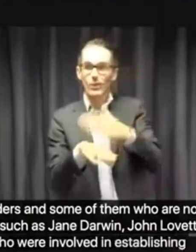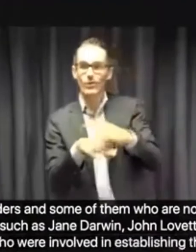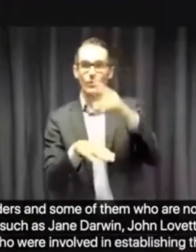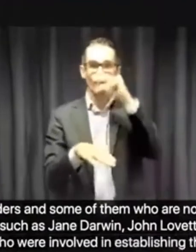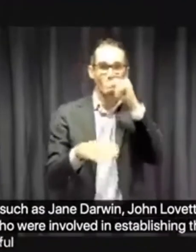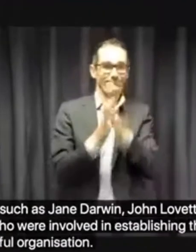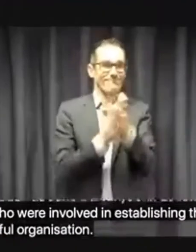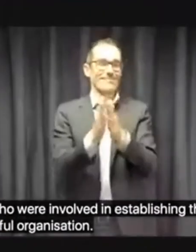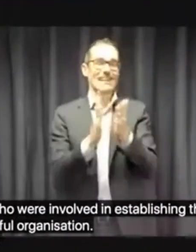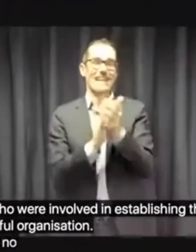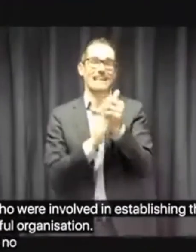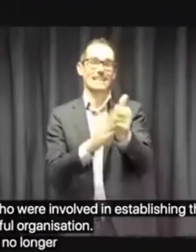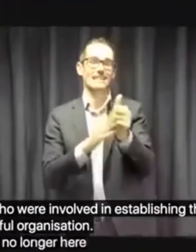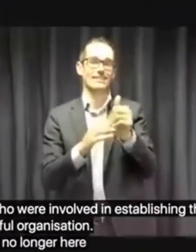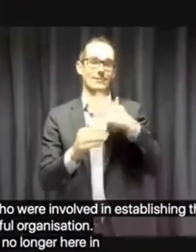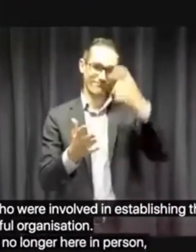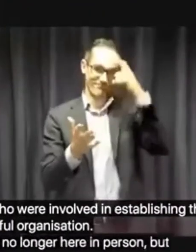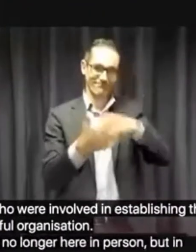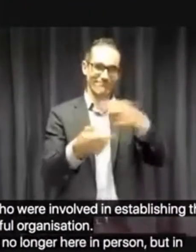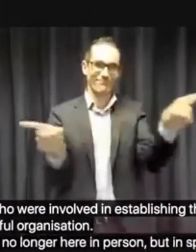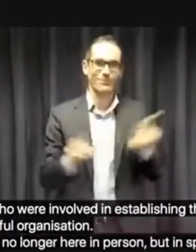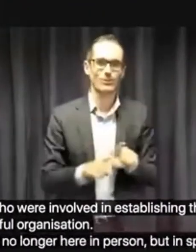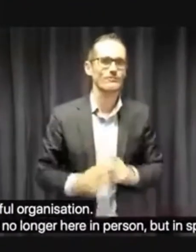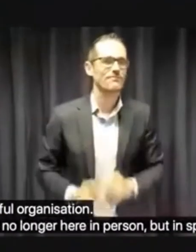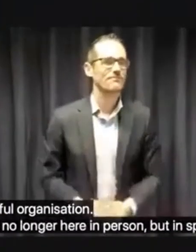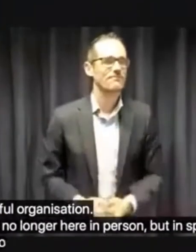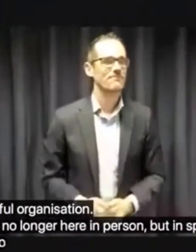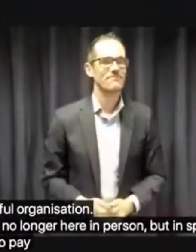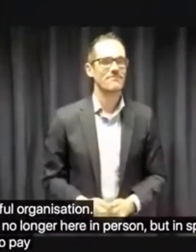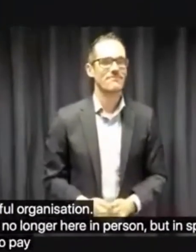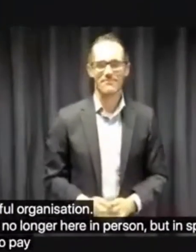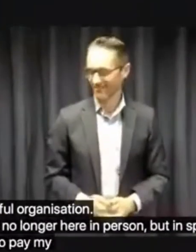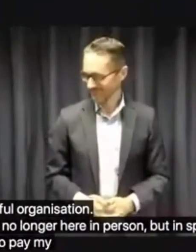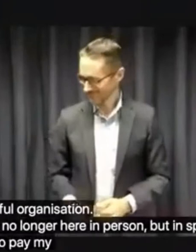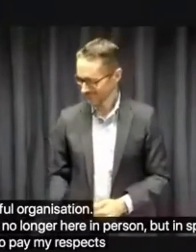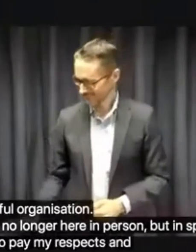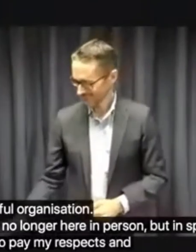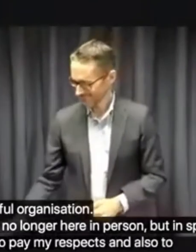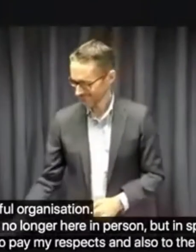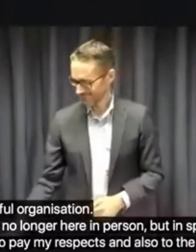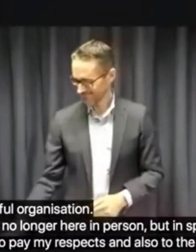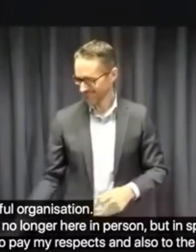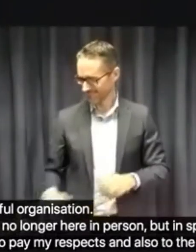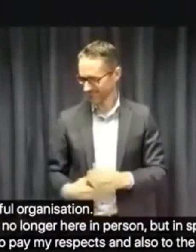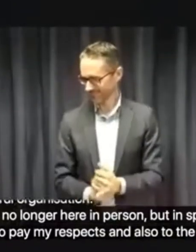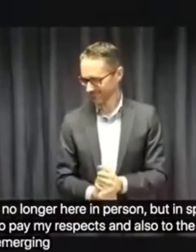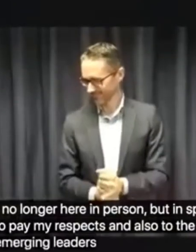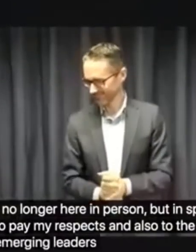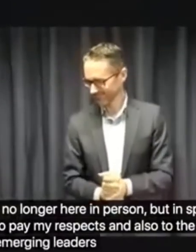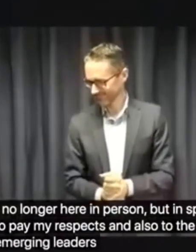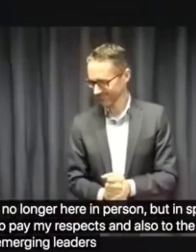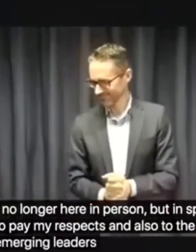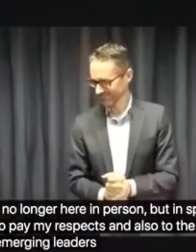I'd like to pay my respects, and also to the new young emerging leaders out there as well.